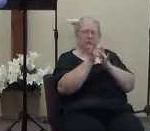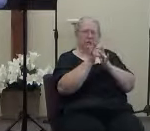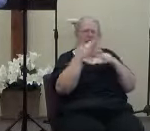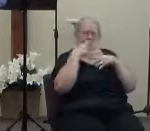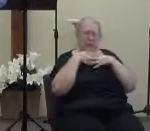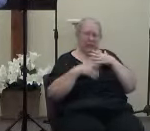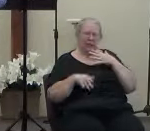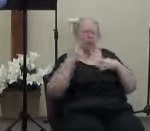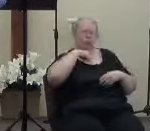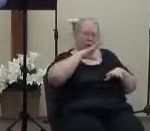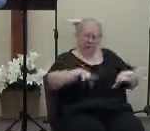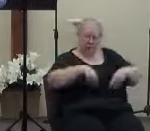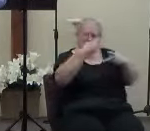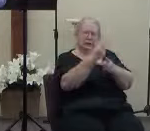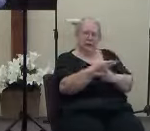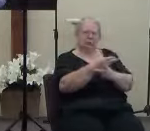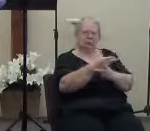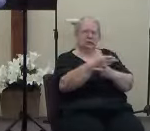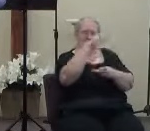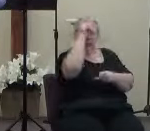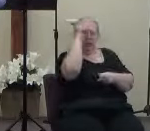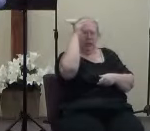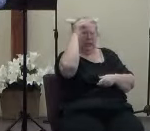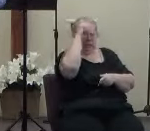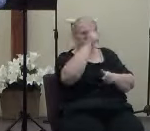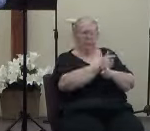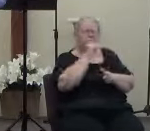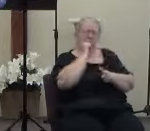and daughters. We're related, whether you like it or not.